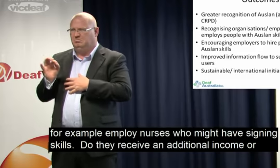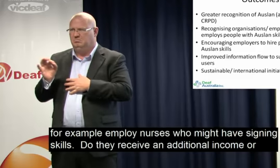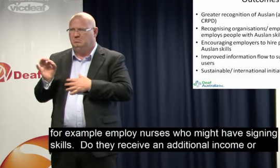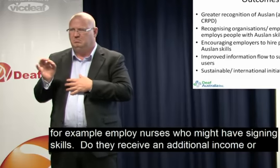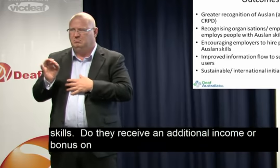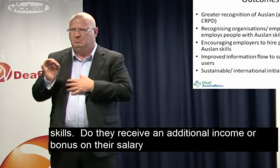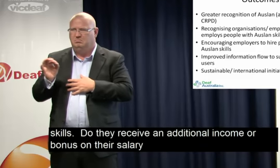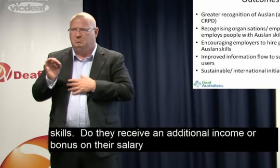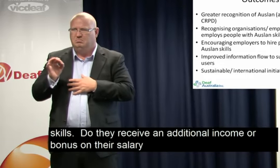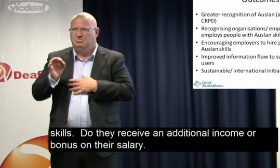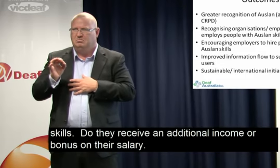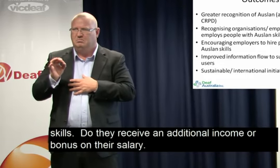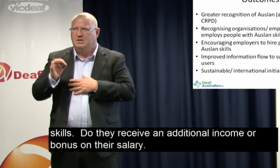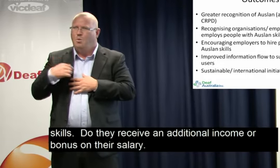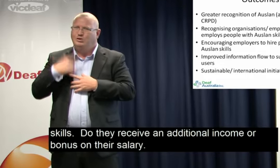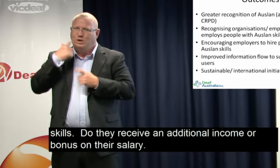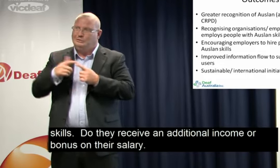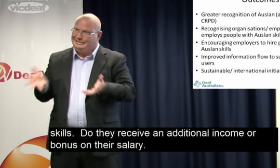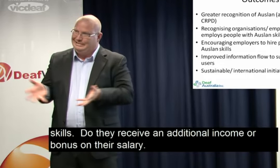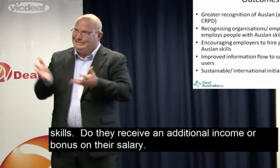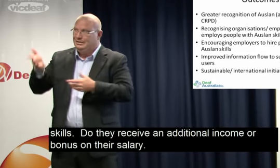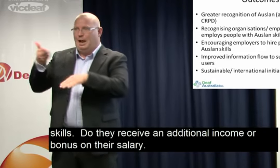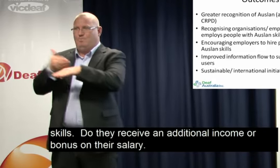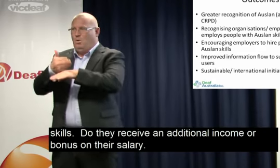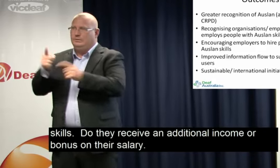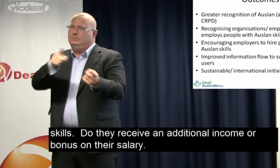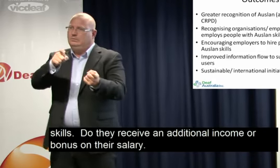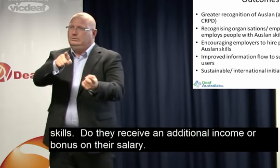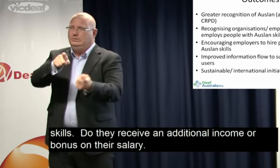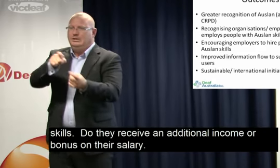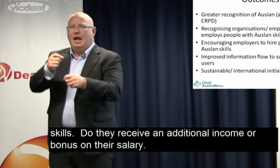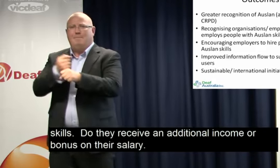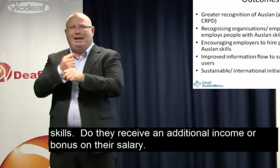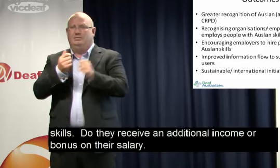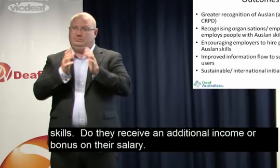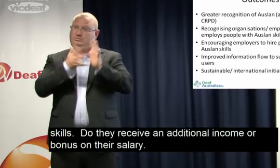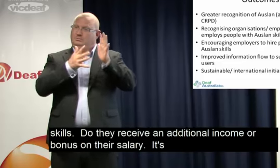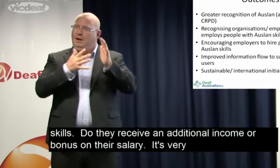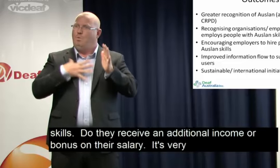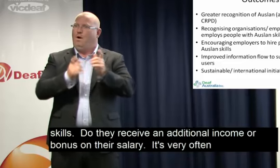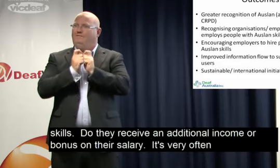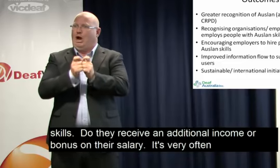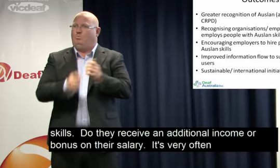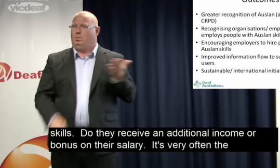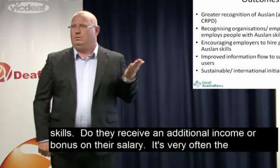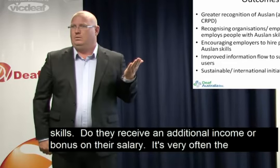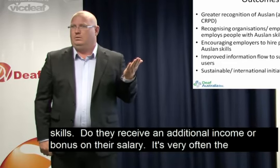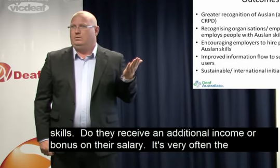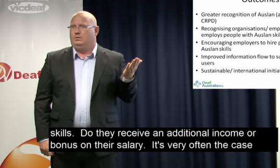Russian or some other spoken language. It may not be the case in Auslan, but we need to encourage those employers to make